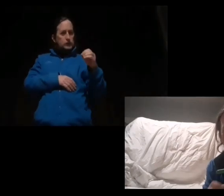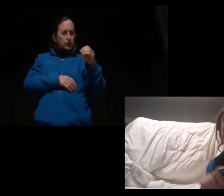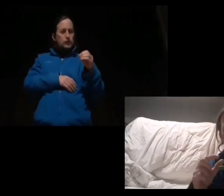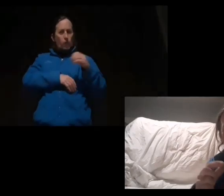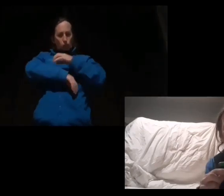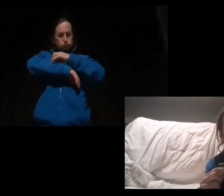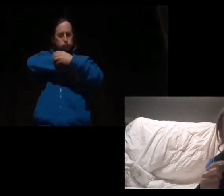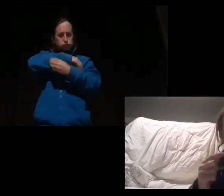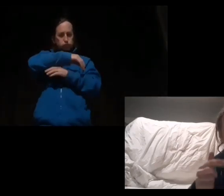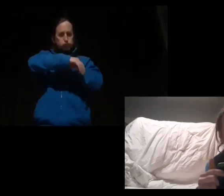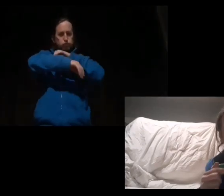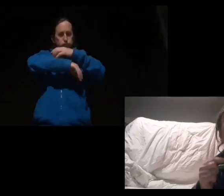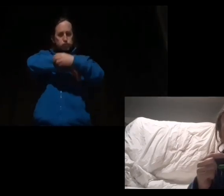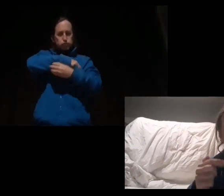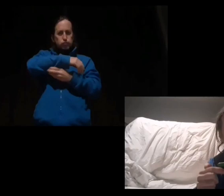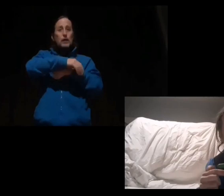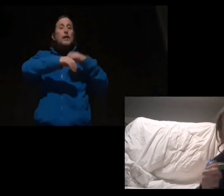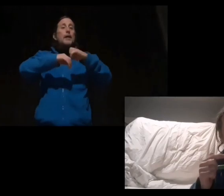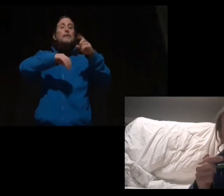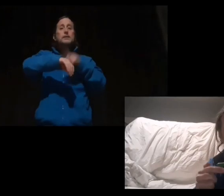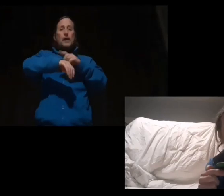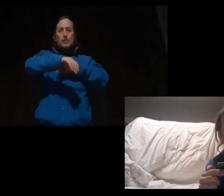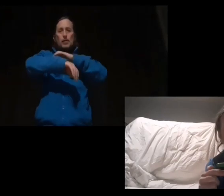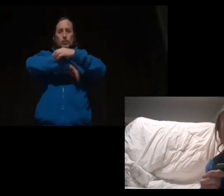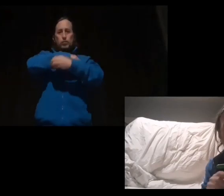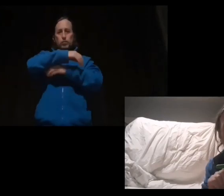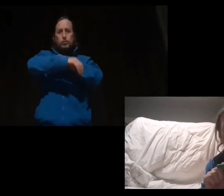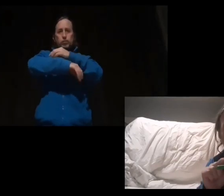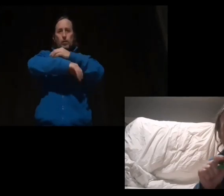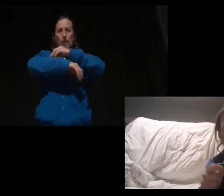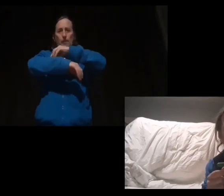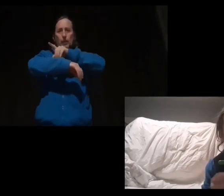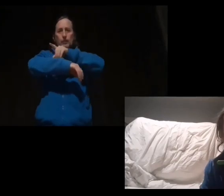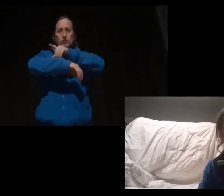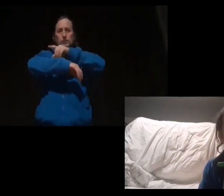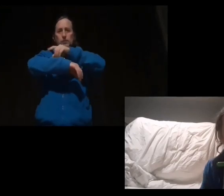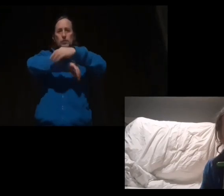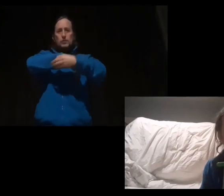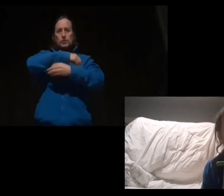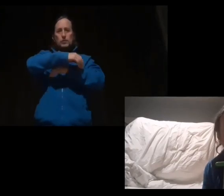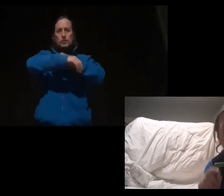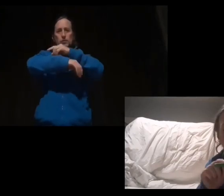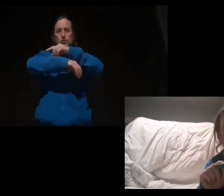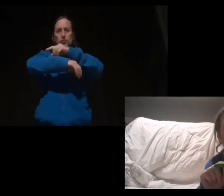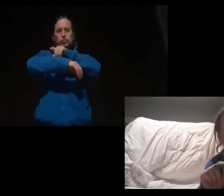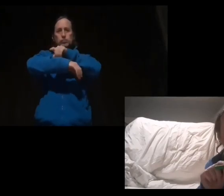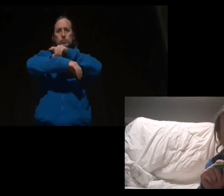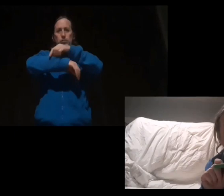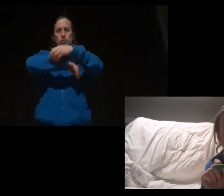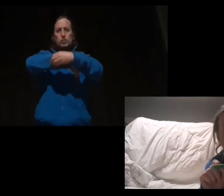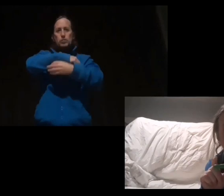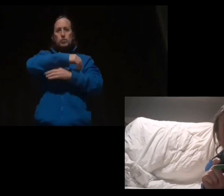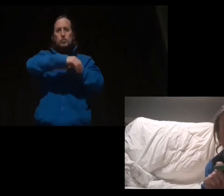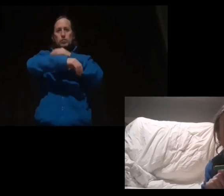all the time. So this little guy is running around in a loop around this balloon, and it takes him maybe a second to get round. And every time he